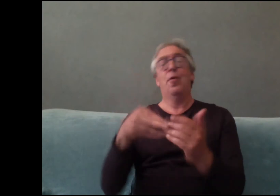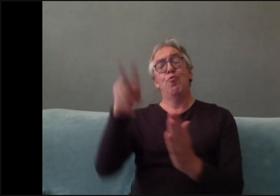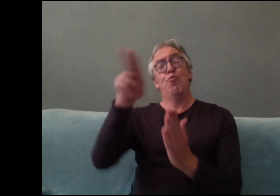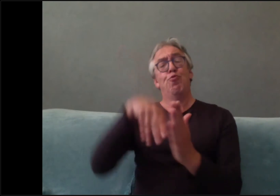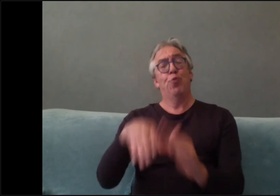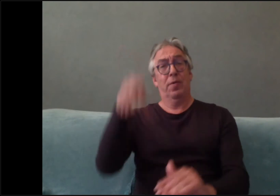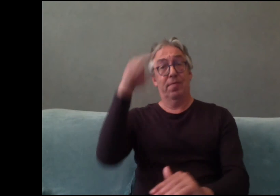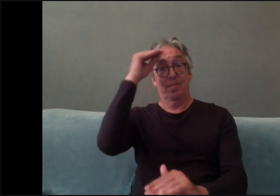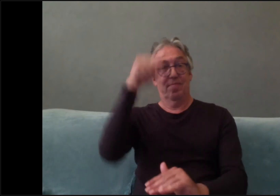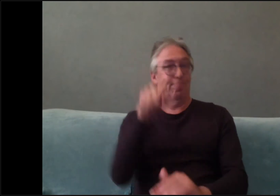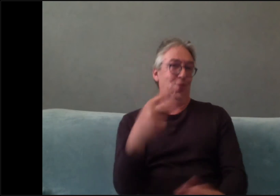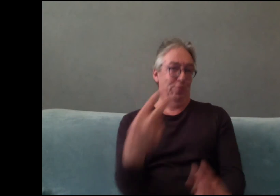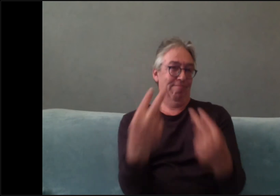language interpretation.